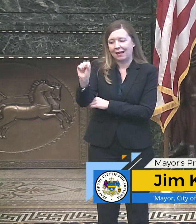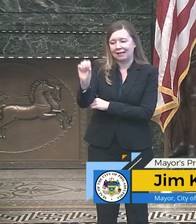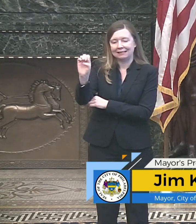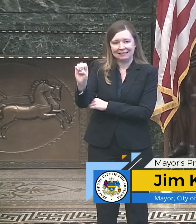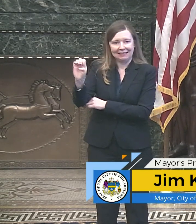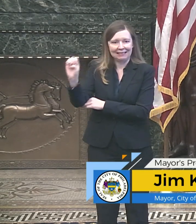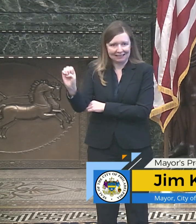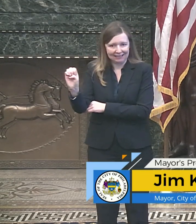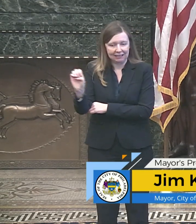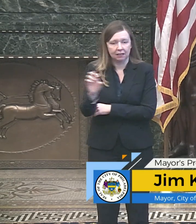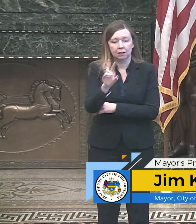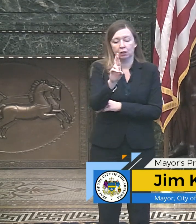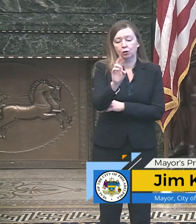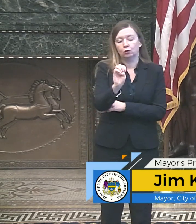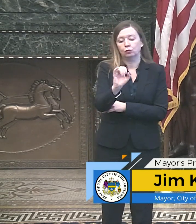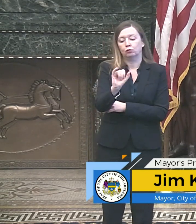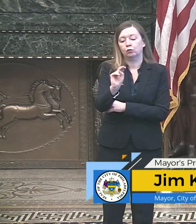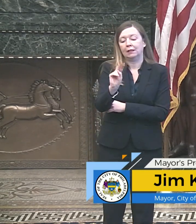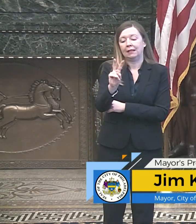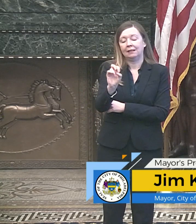reinvestment.com/PEFSEE. That's